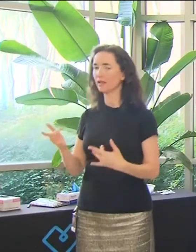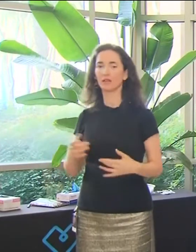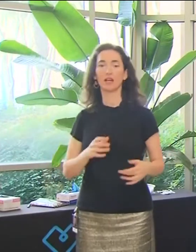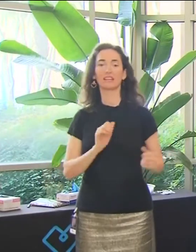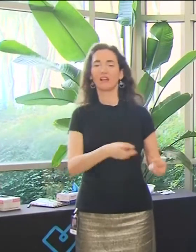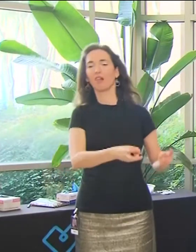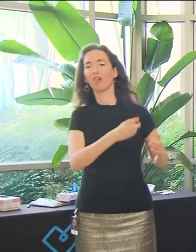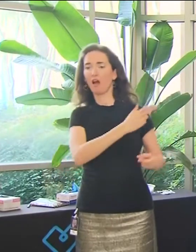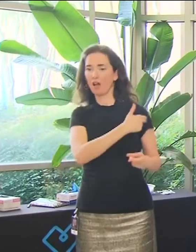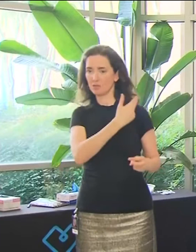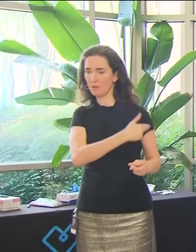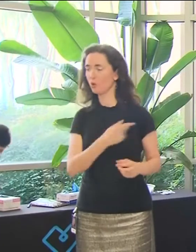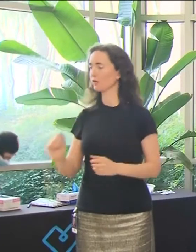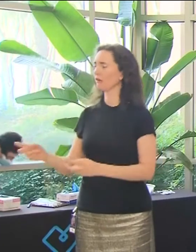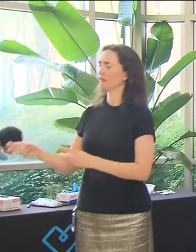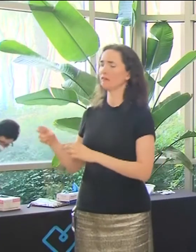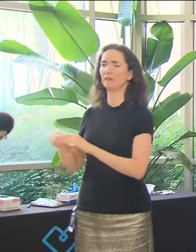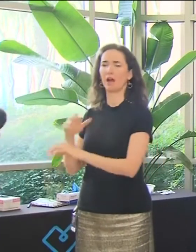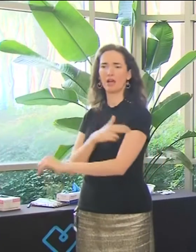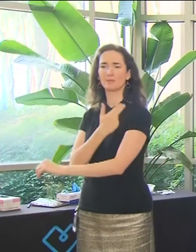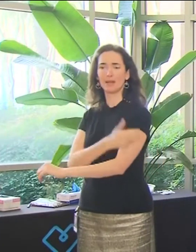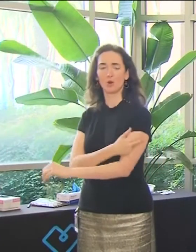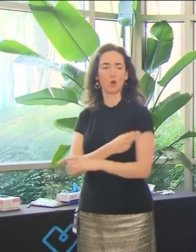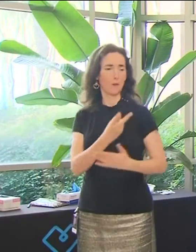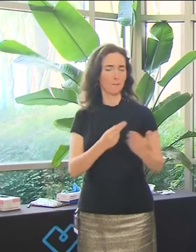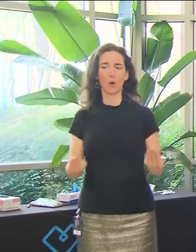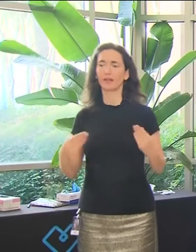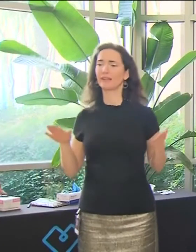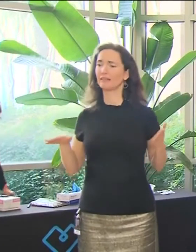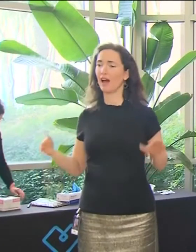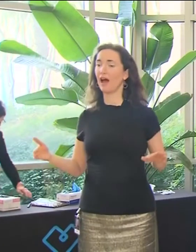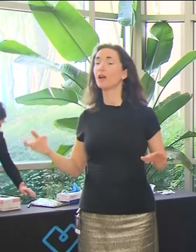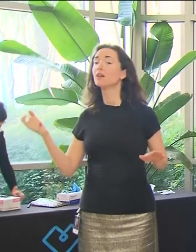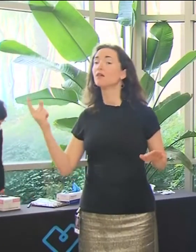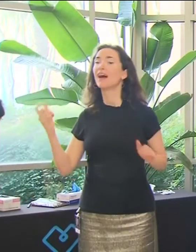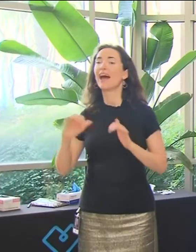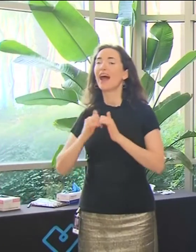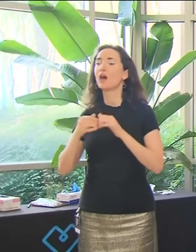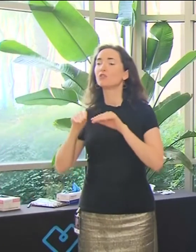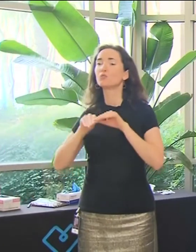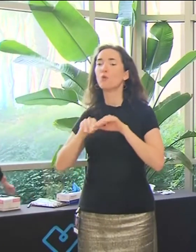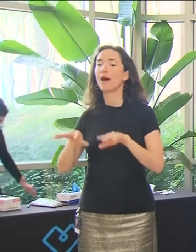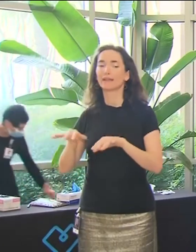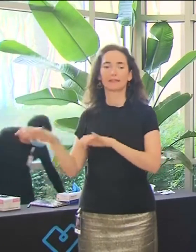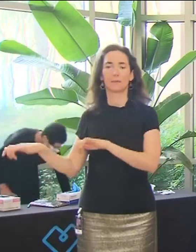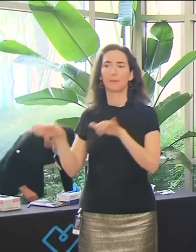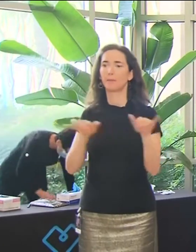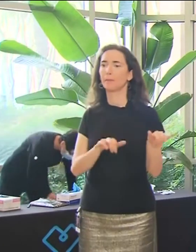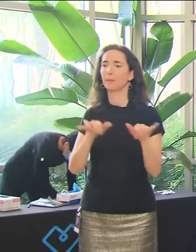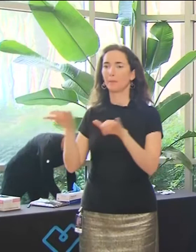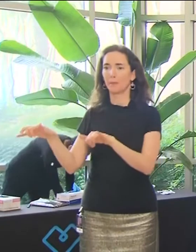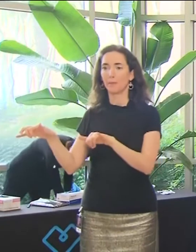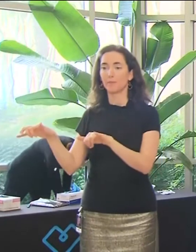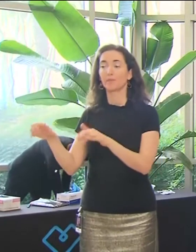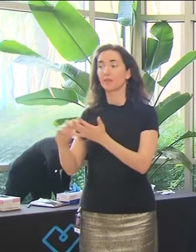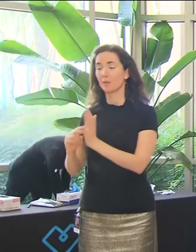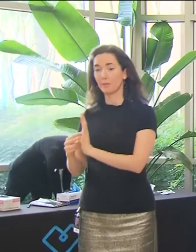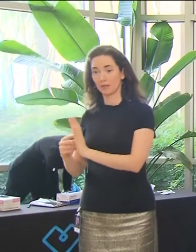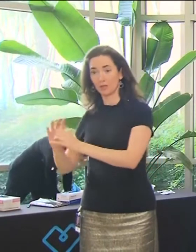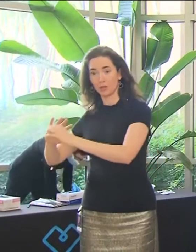you. But you know what? They both transmit the same way. And so the mitigation measures